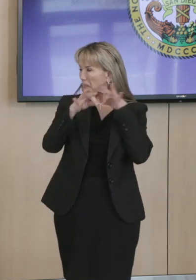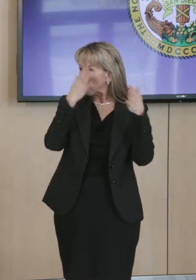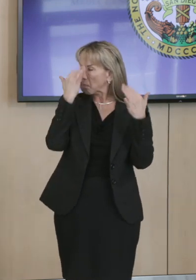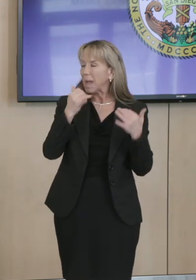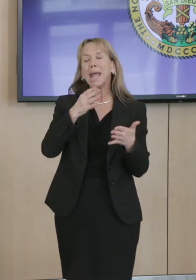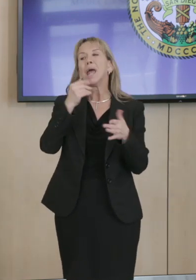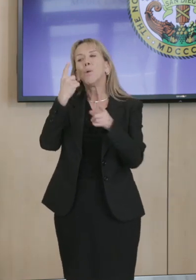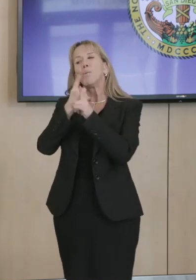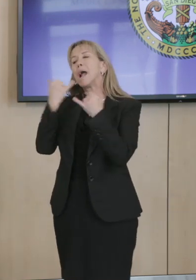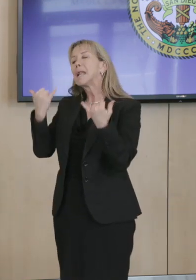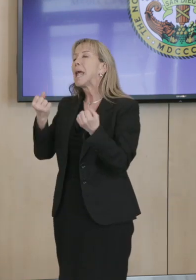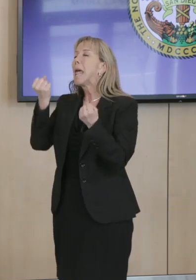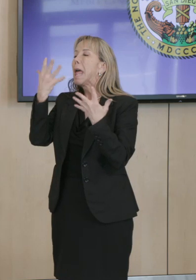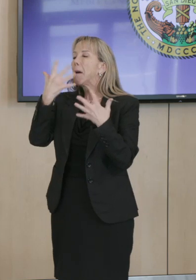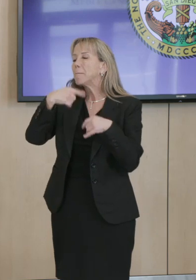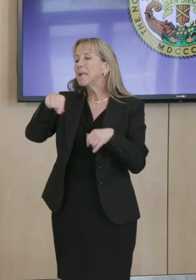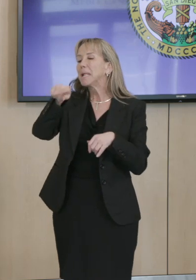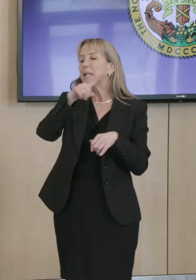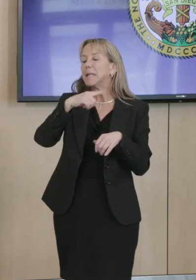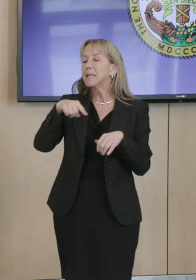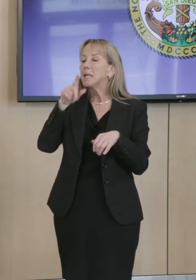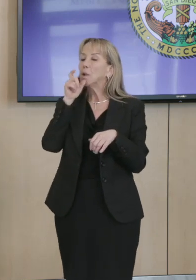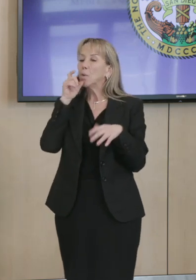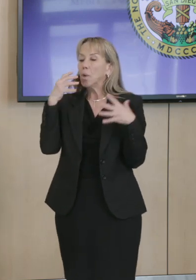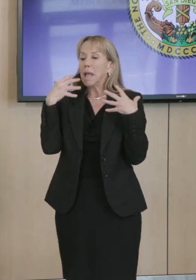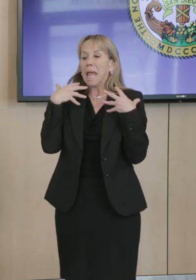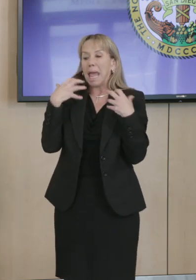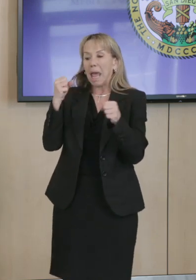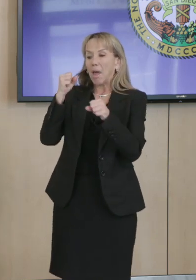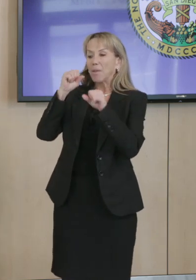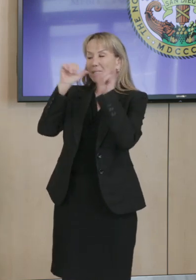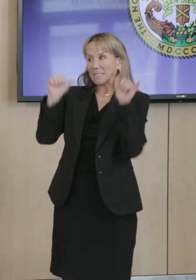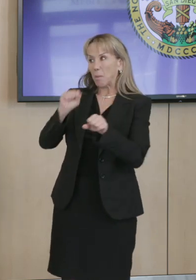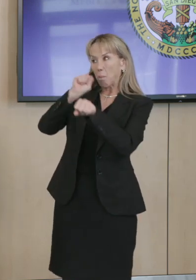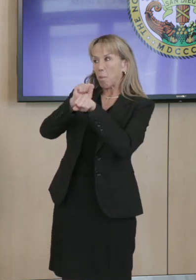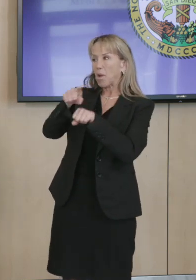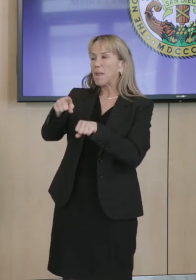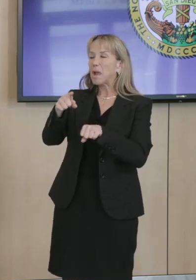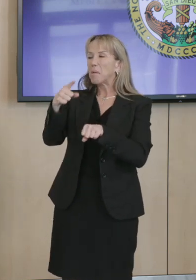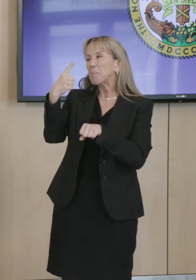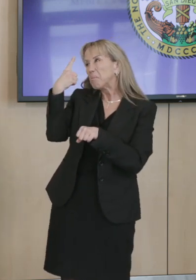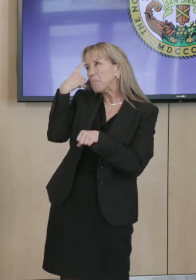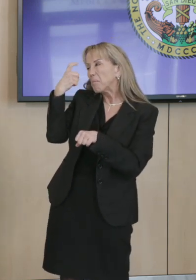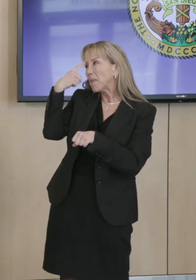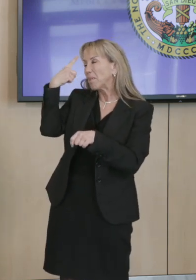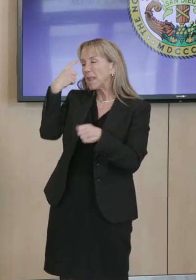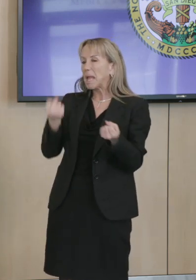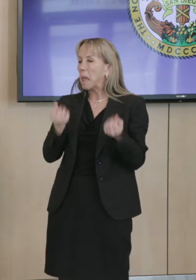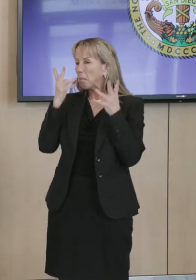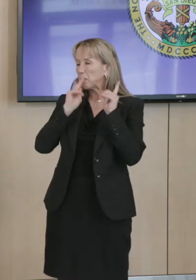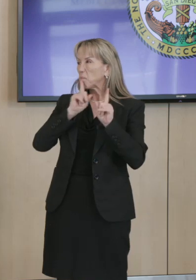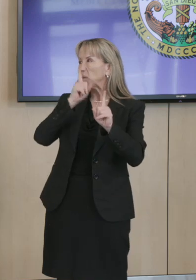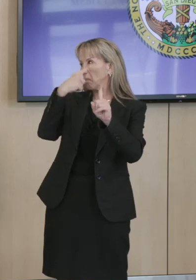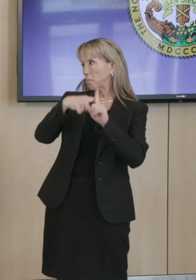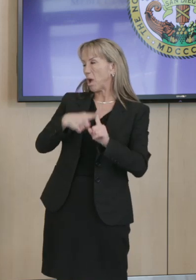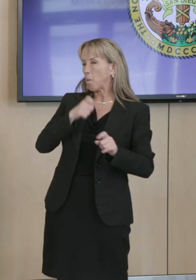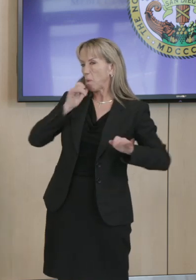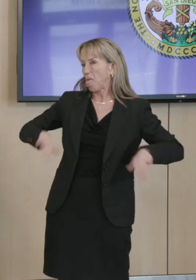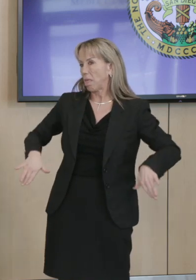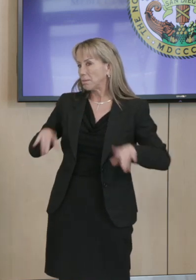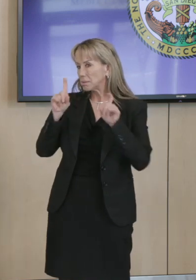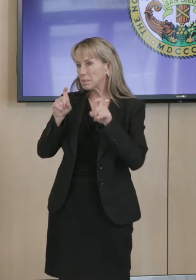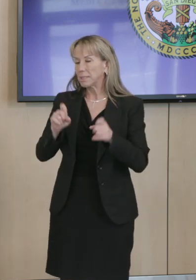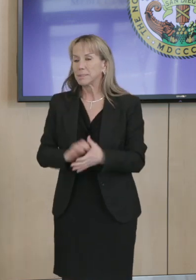are positive right now who have not been tested? Thank you for that question. When we identify